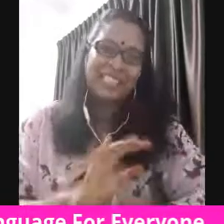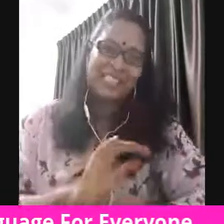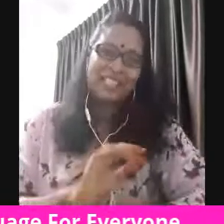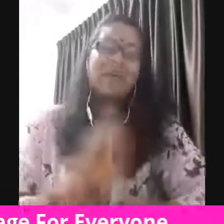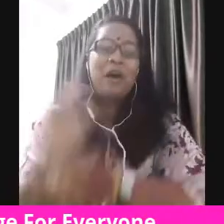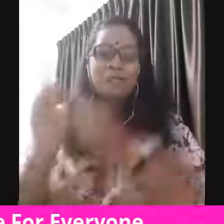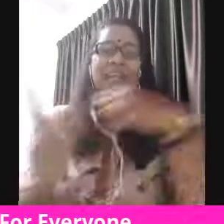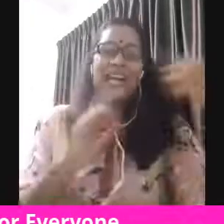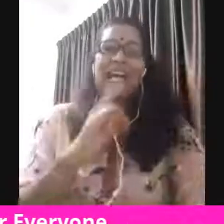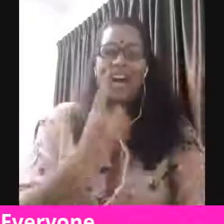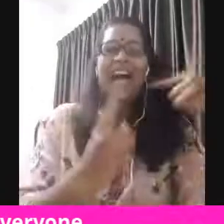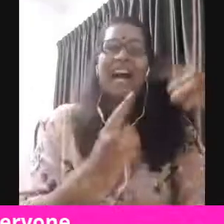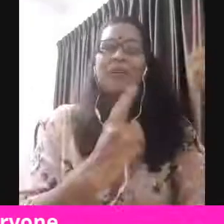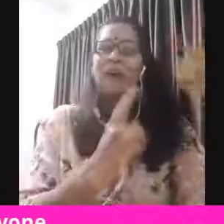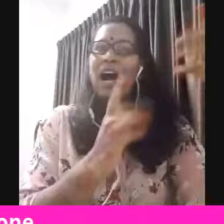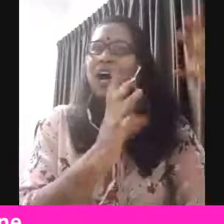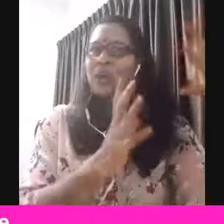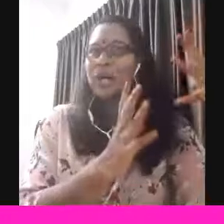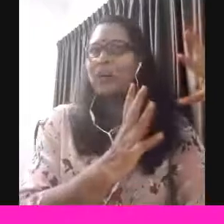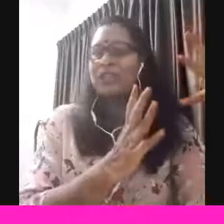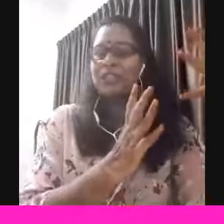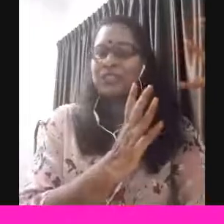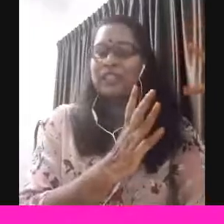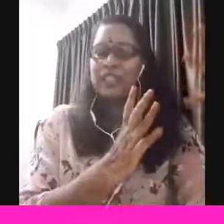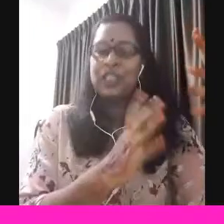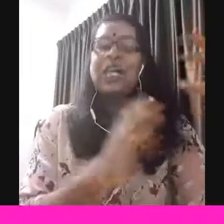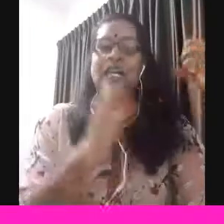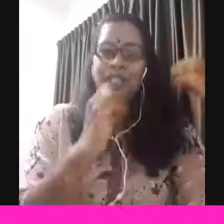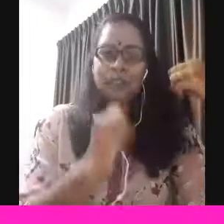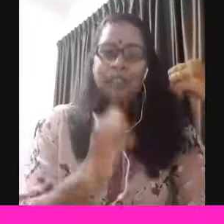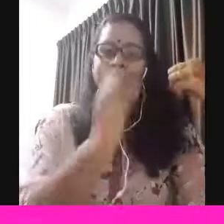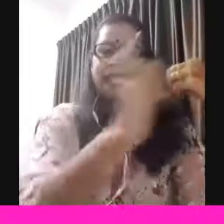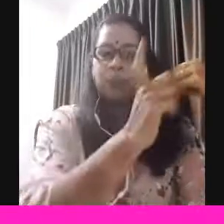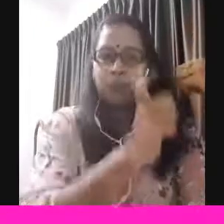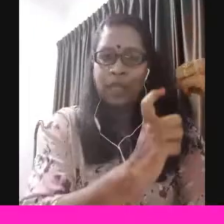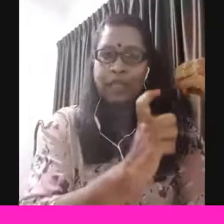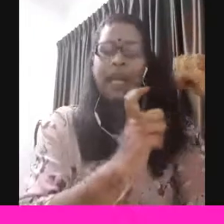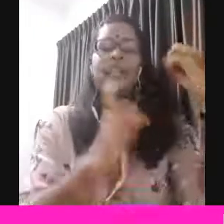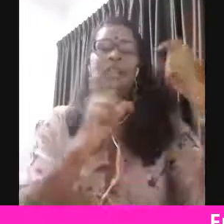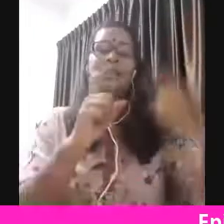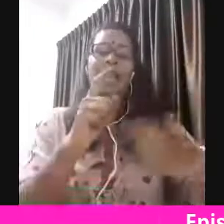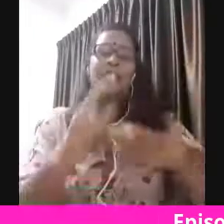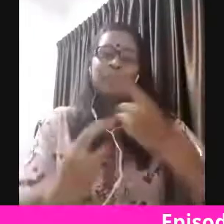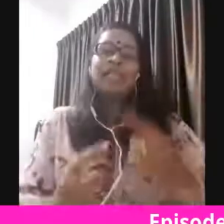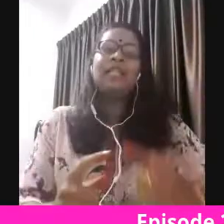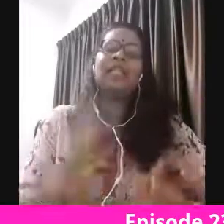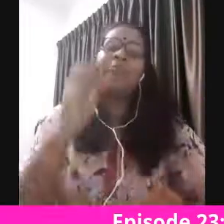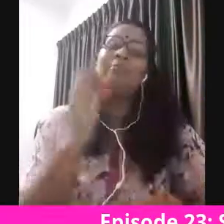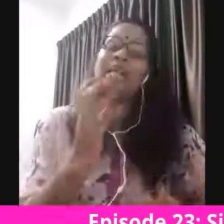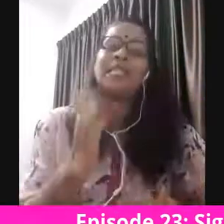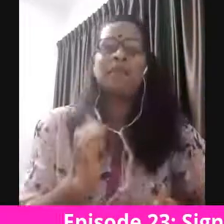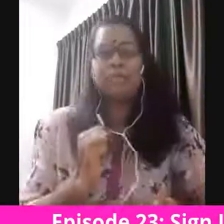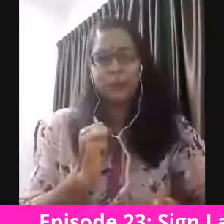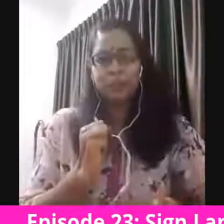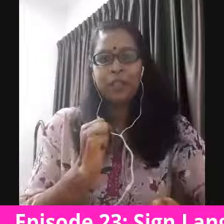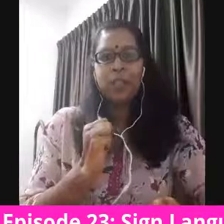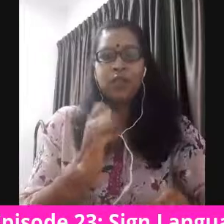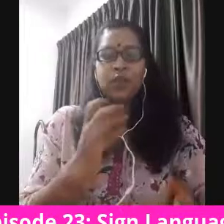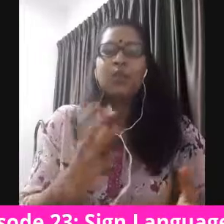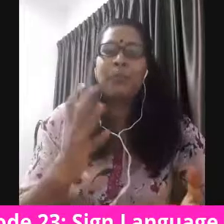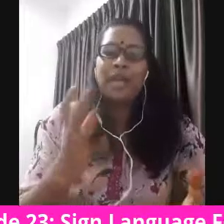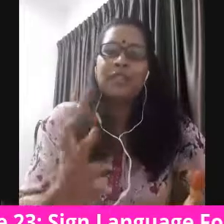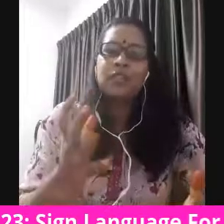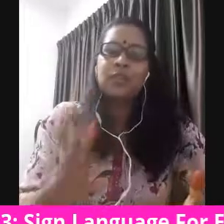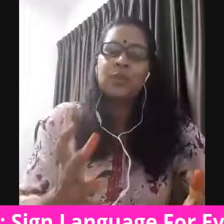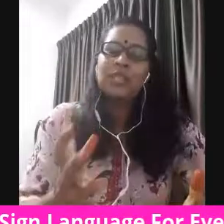teacher, I'm a science teacher, but okay, Mhm. I know how she will teach. She will take the word and she will explain it in Bahasa Melayu.